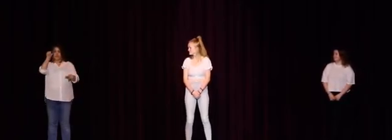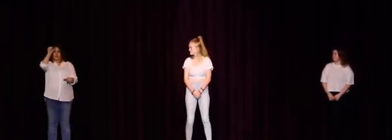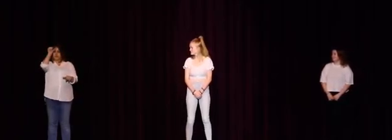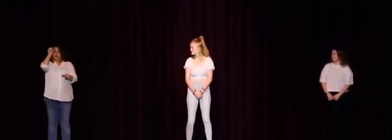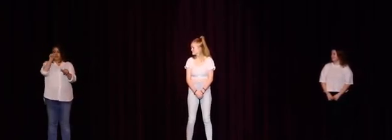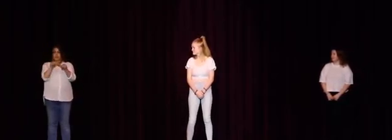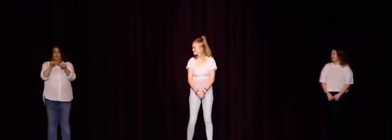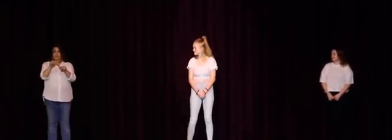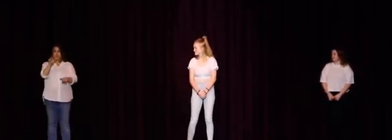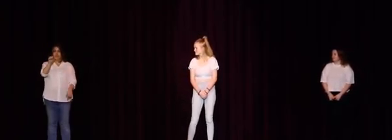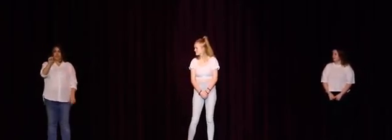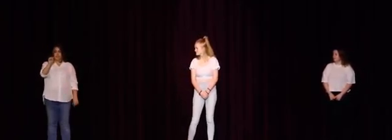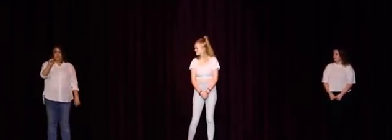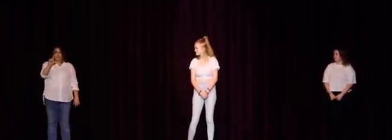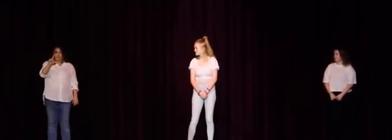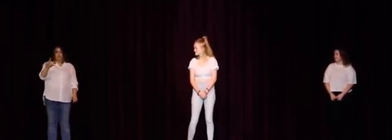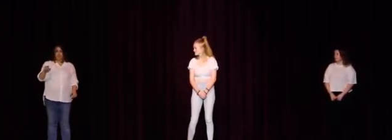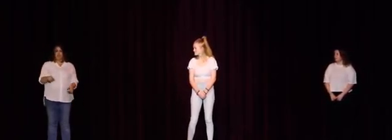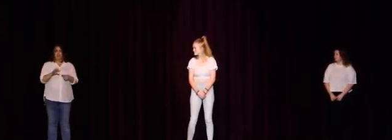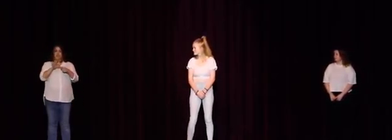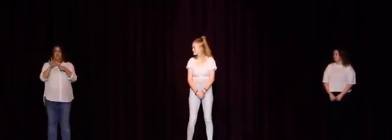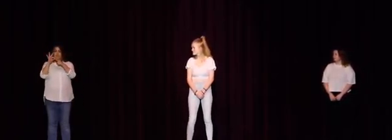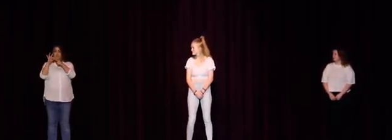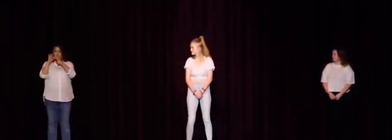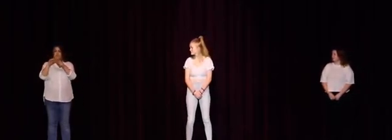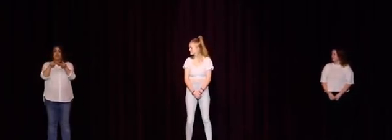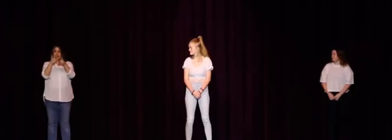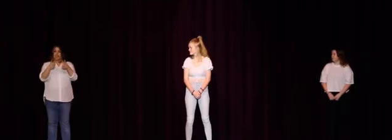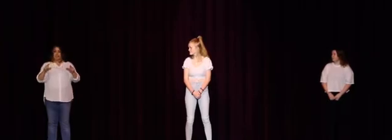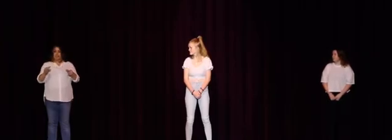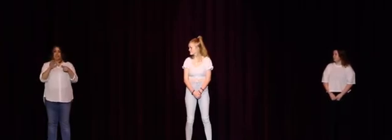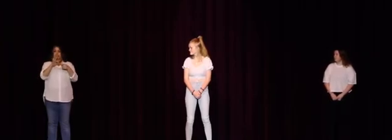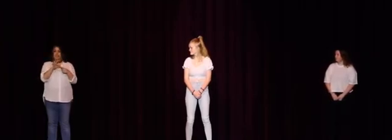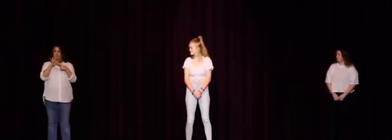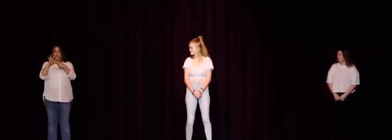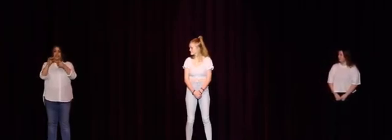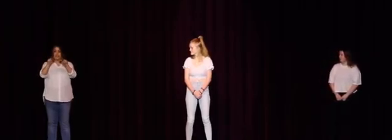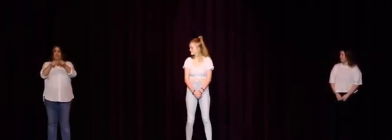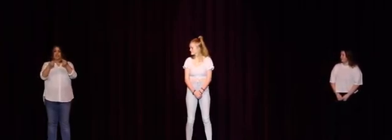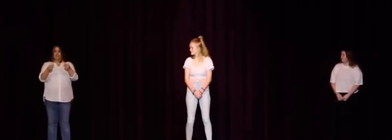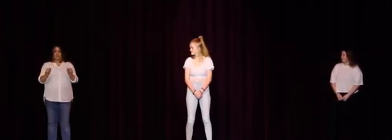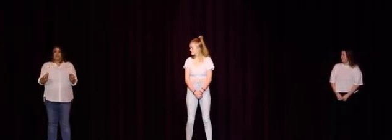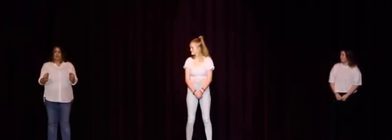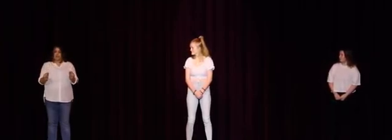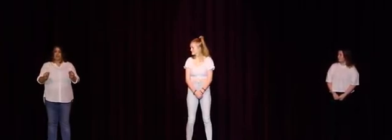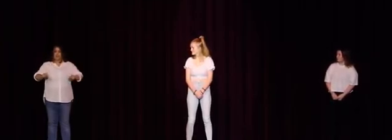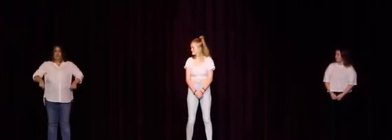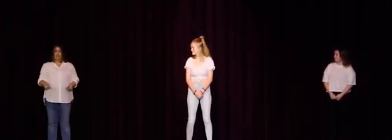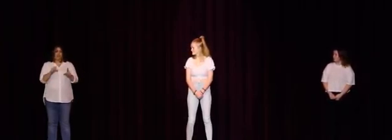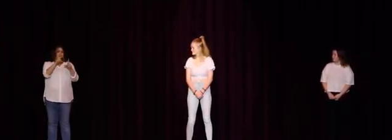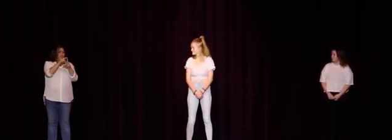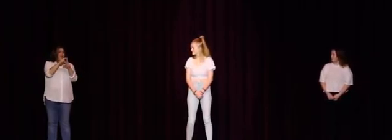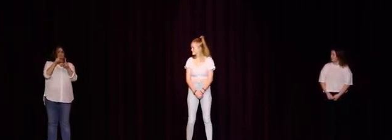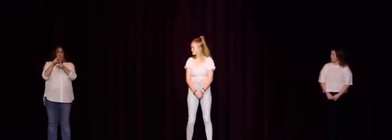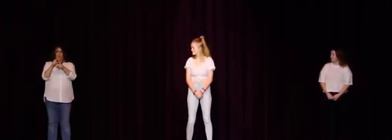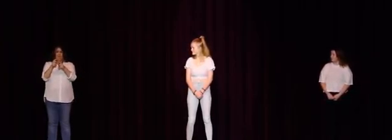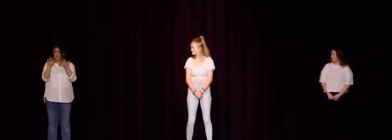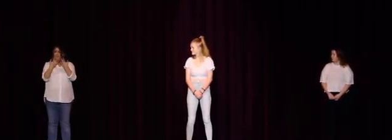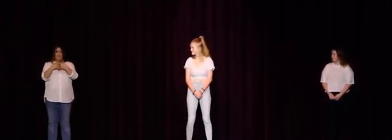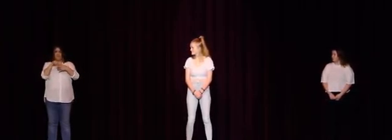that ASL is its own language with its own grammar, so it won't be a word-for-word